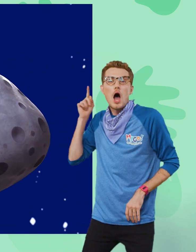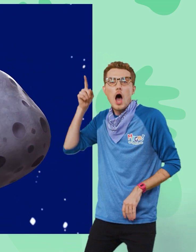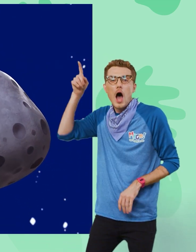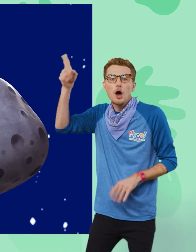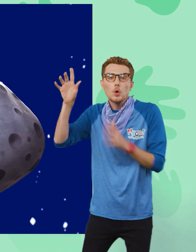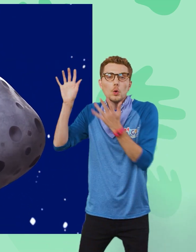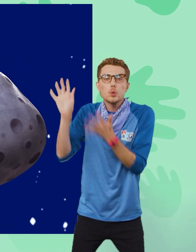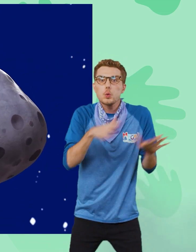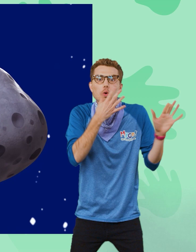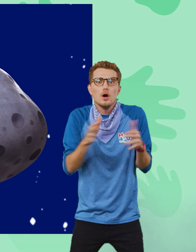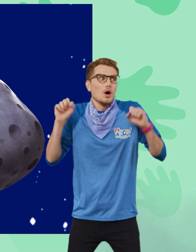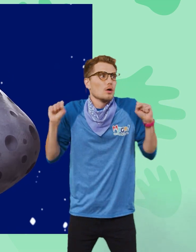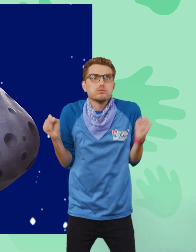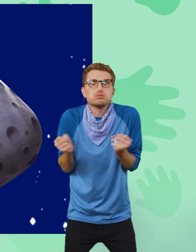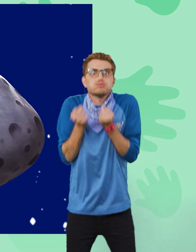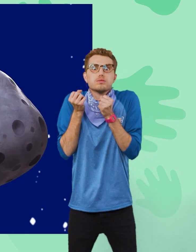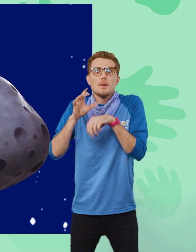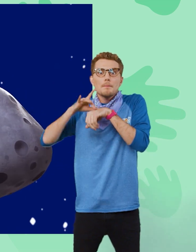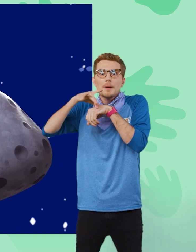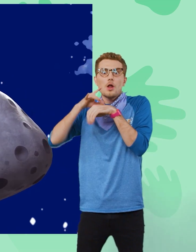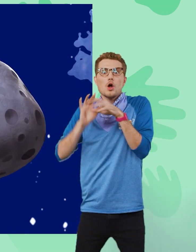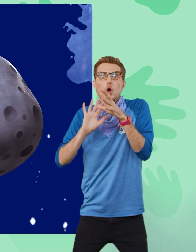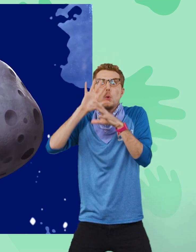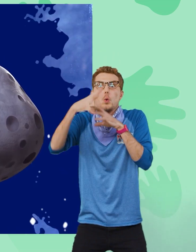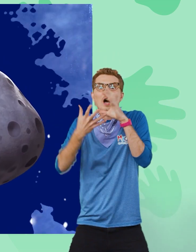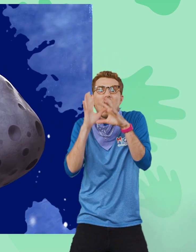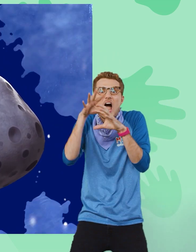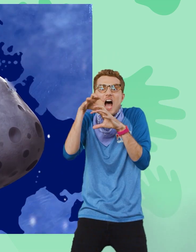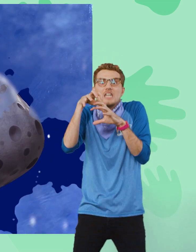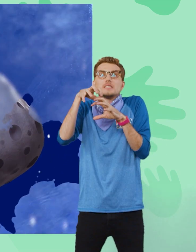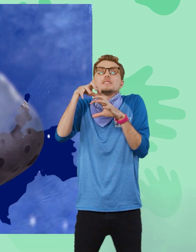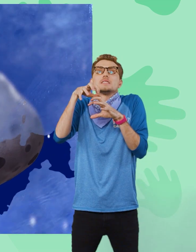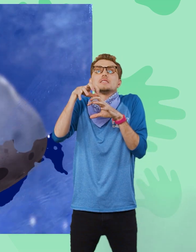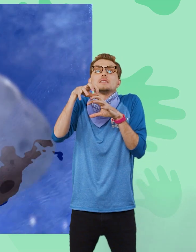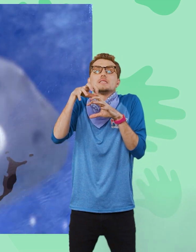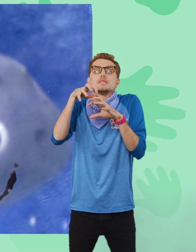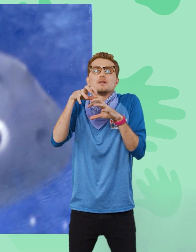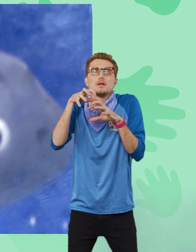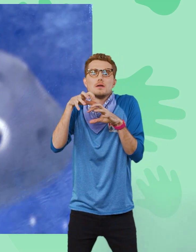the furthest, windiest, and coldest planet, Neptune!